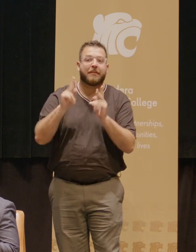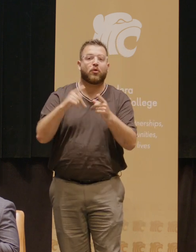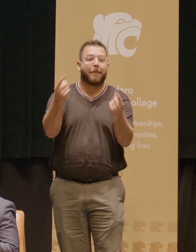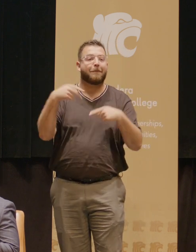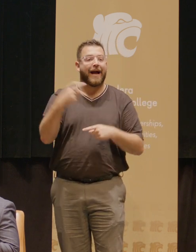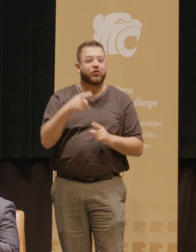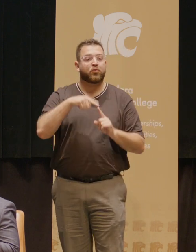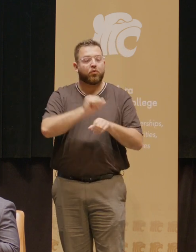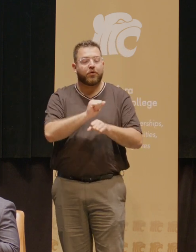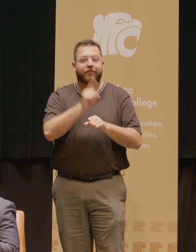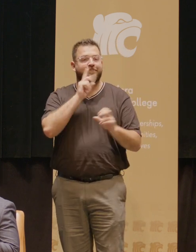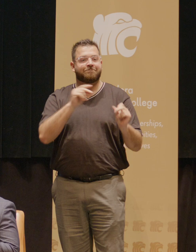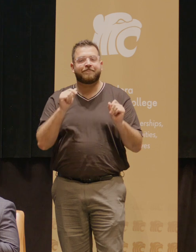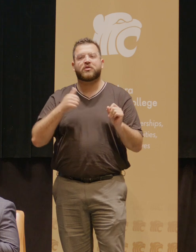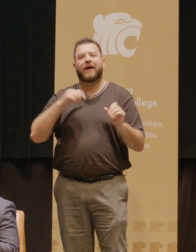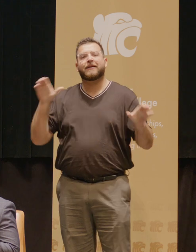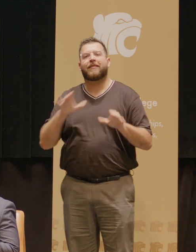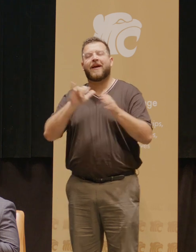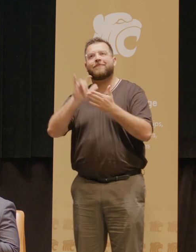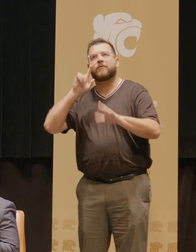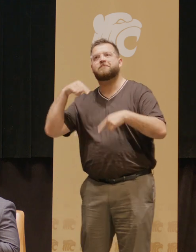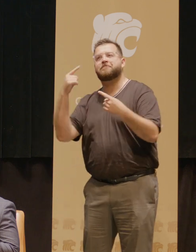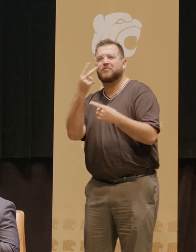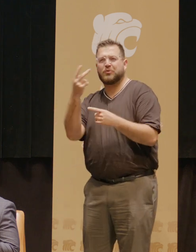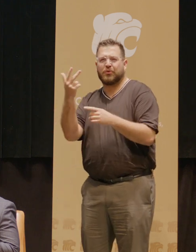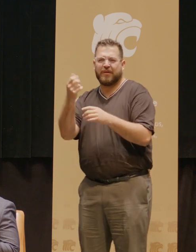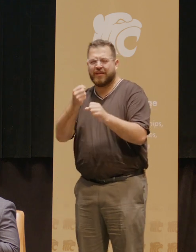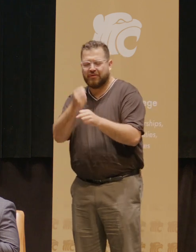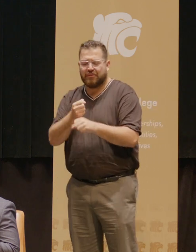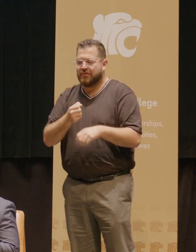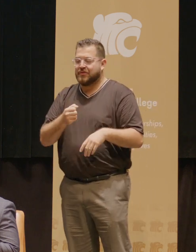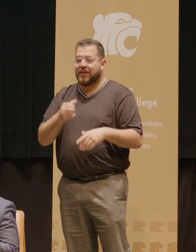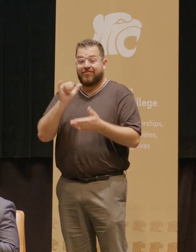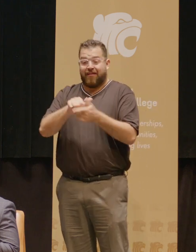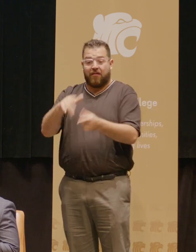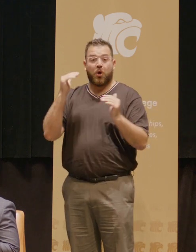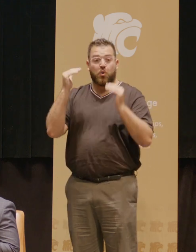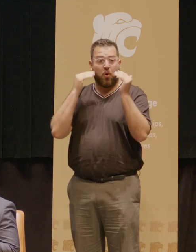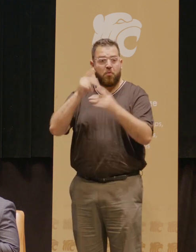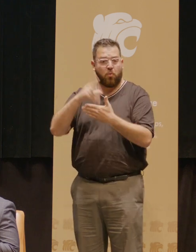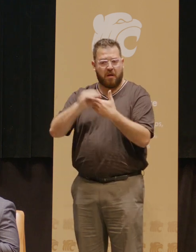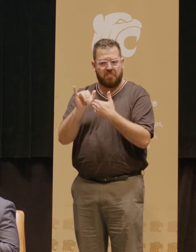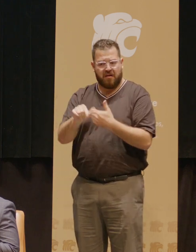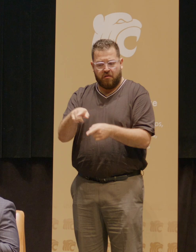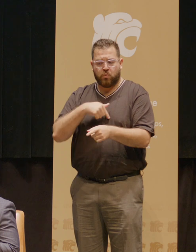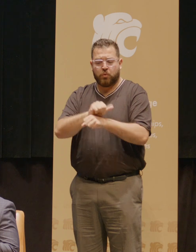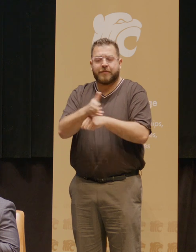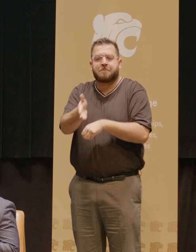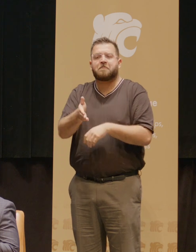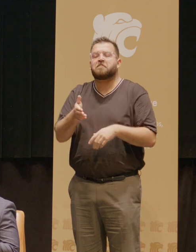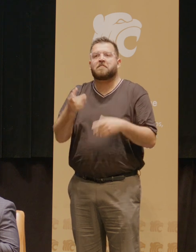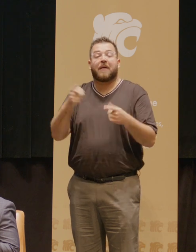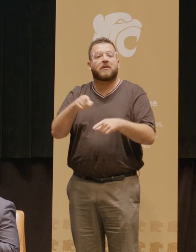so I did that for about 2-3 years, and then the college picked me up to do one of their adult programs. And while I was doing that,